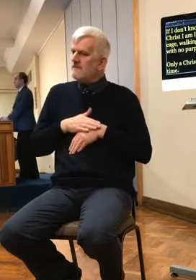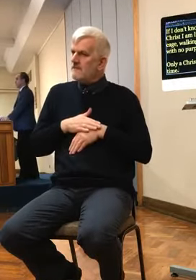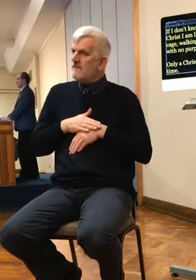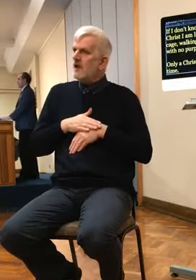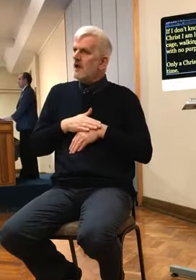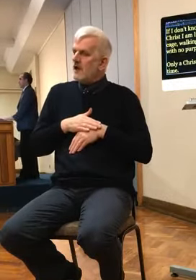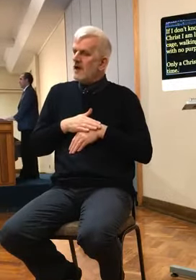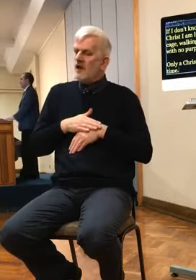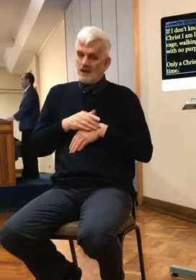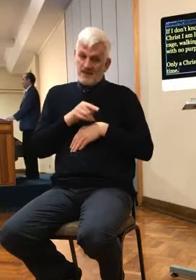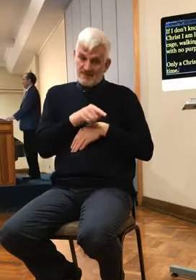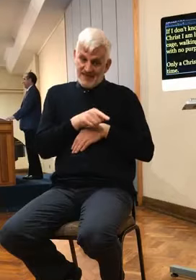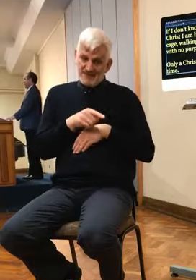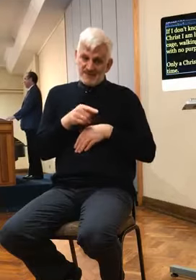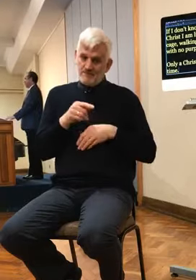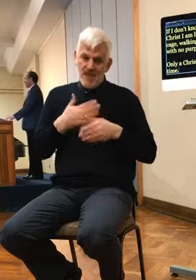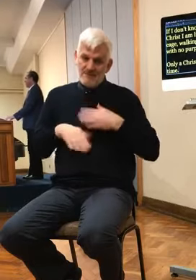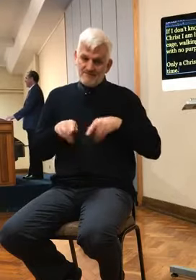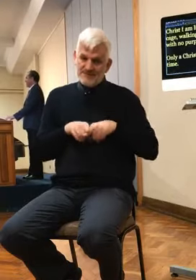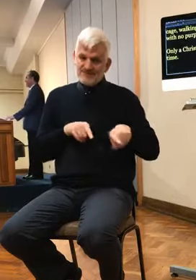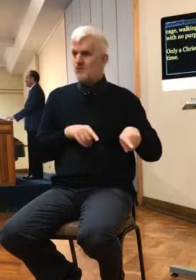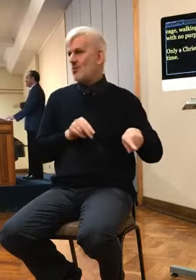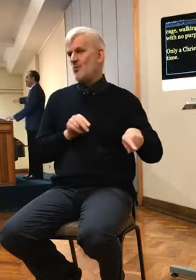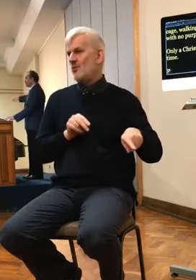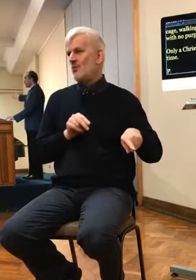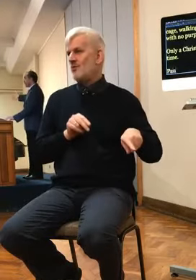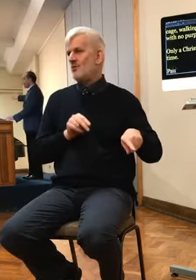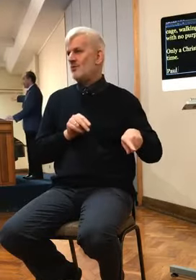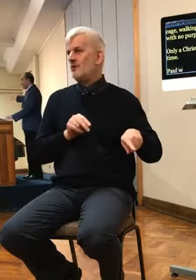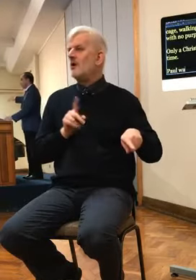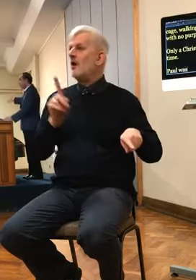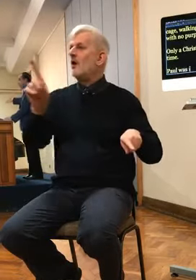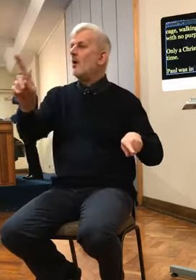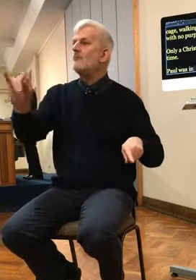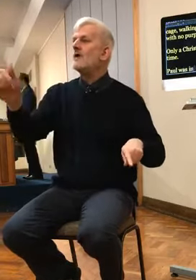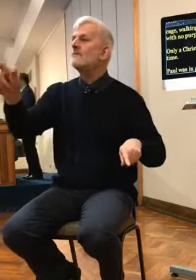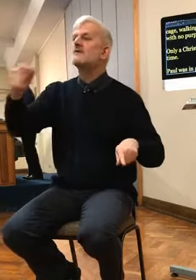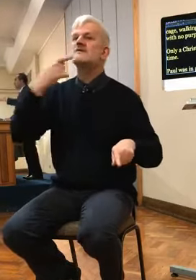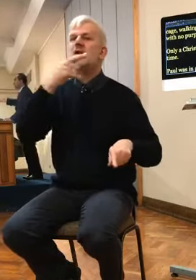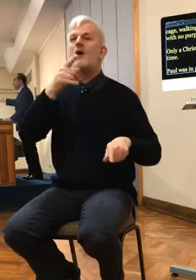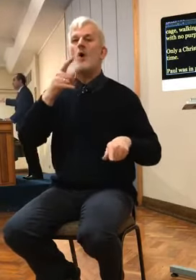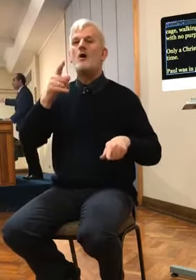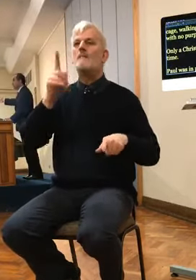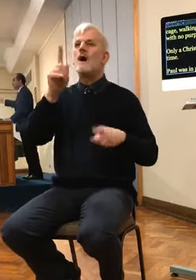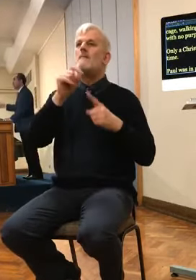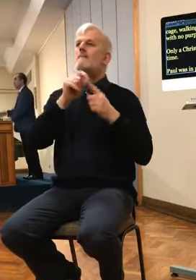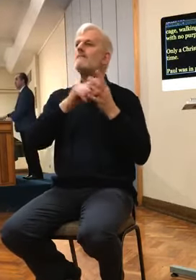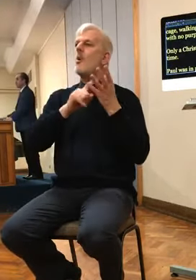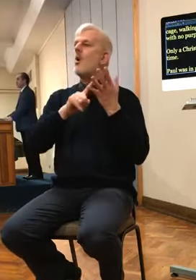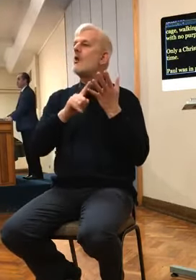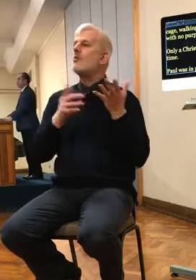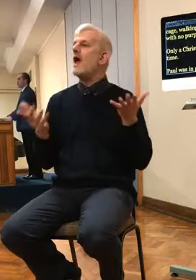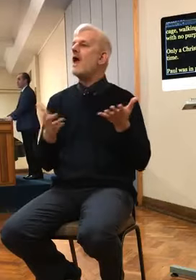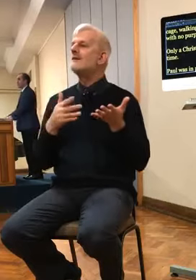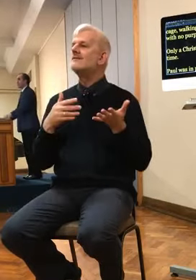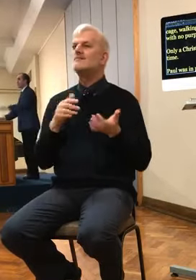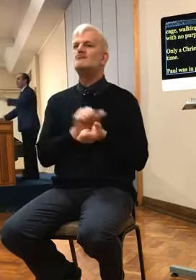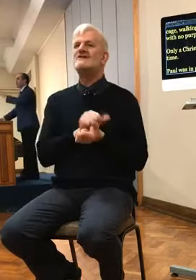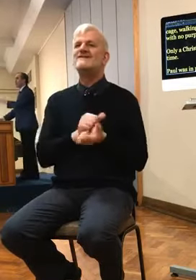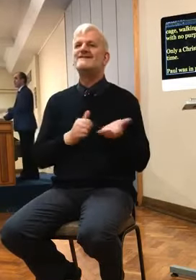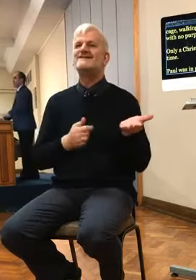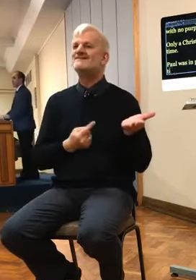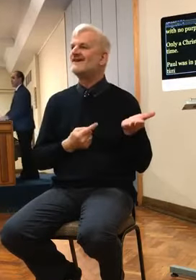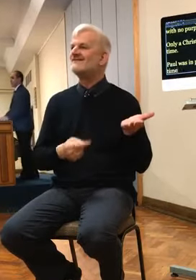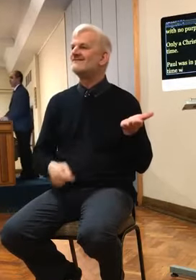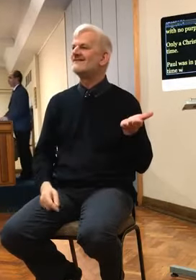prison. You may say, is that a place where someone could redeem the time? But